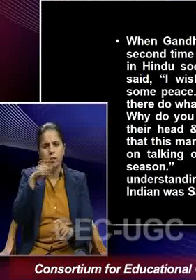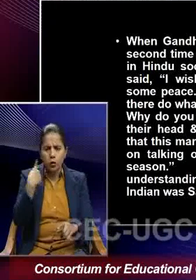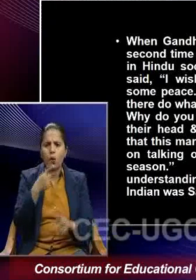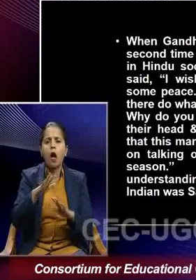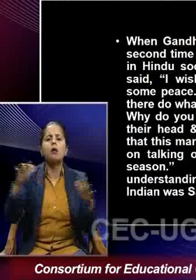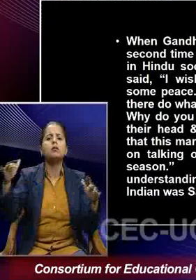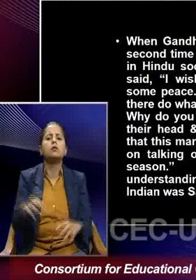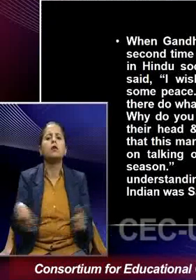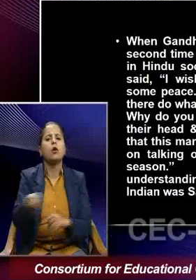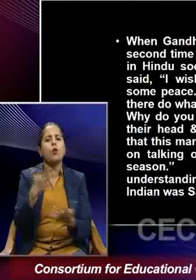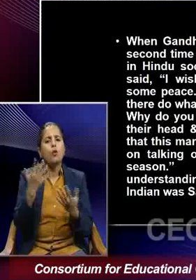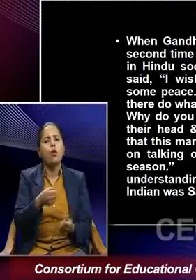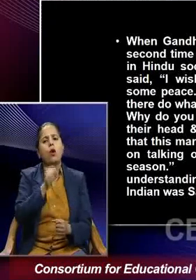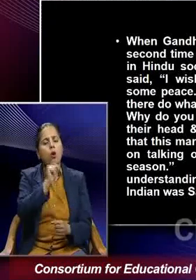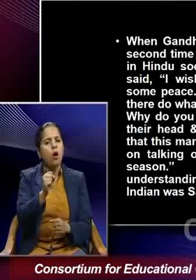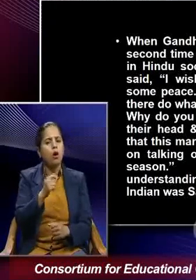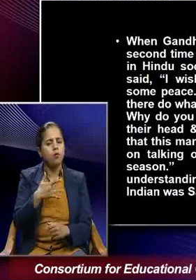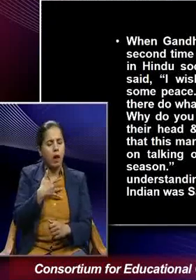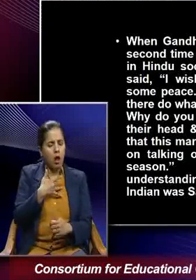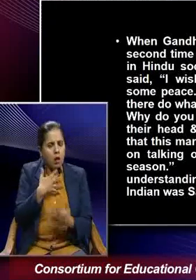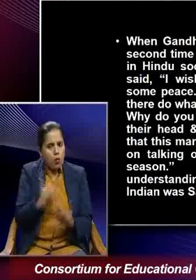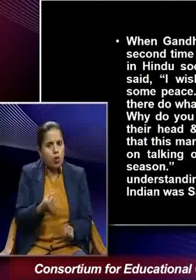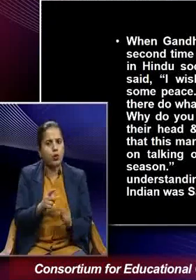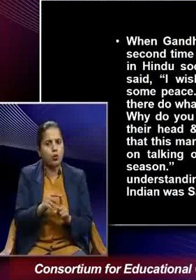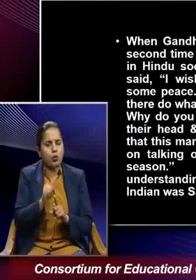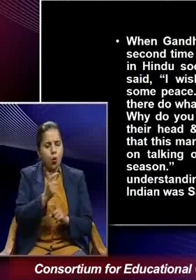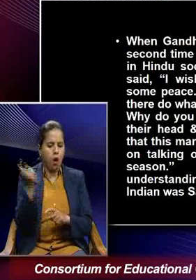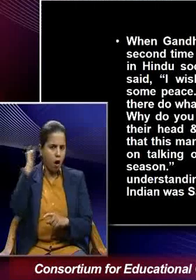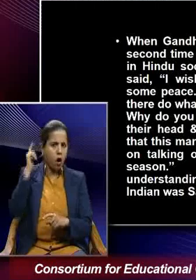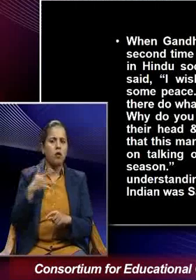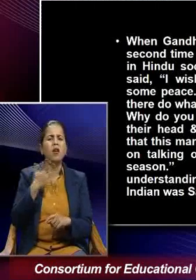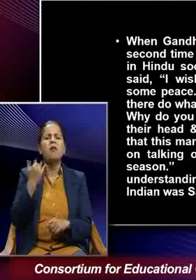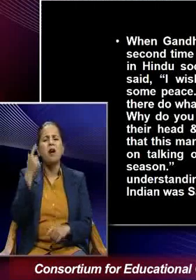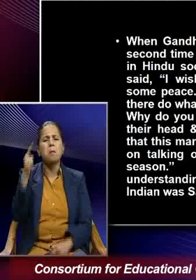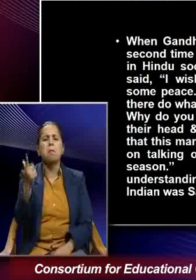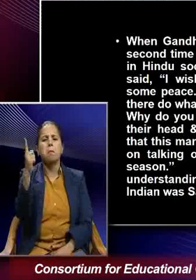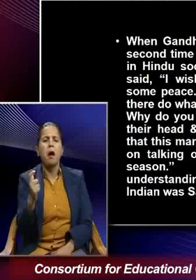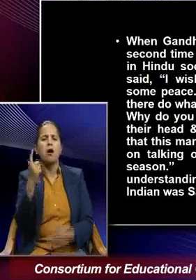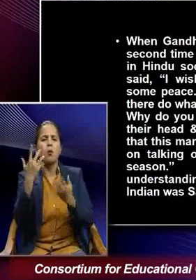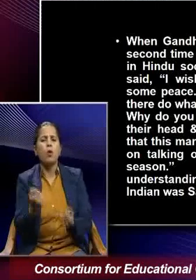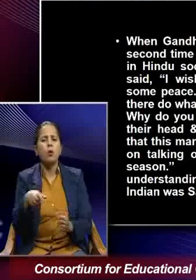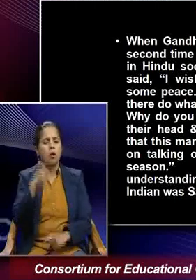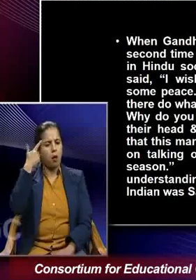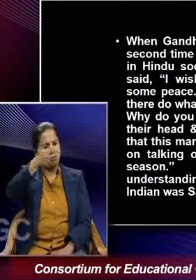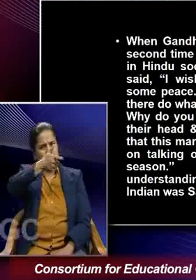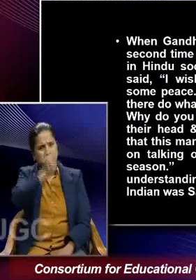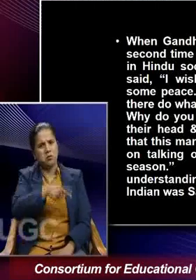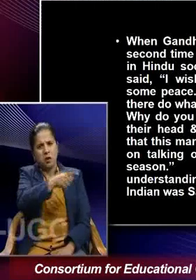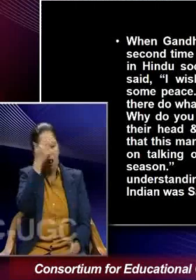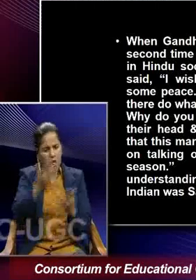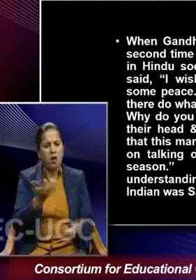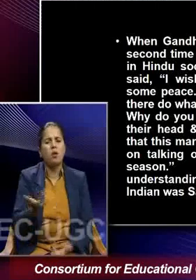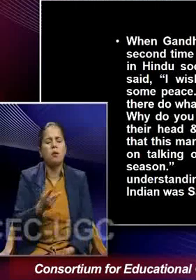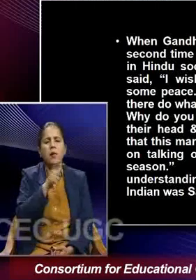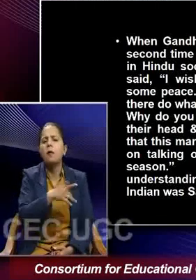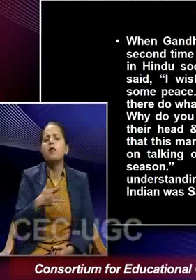there do what their wisdom tells them to do. Why do you want to hold a pistol against to their head and worry them? People will